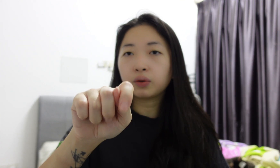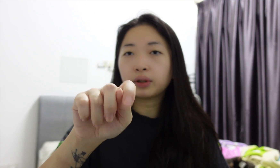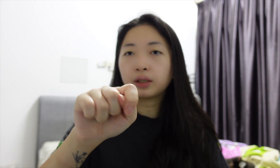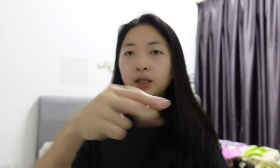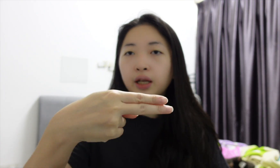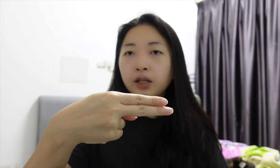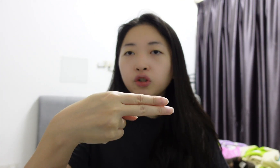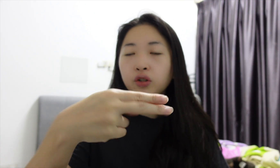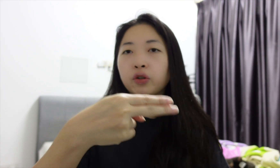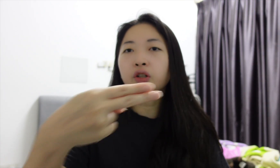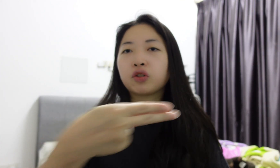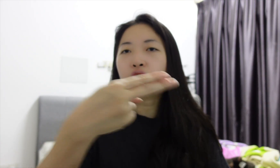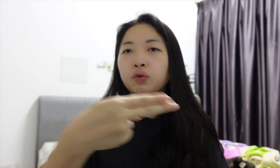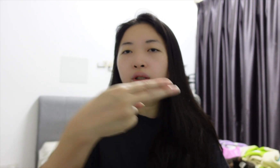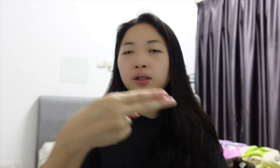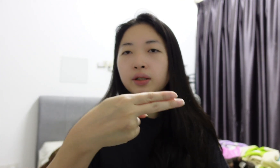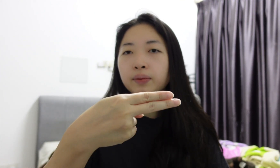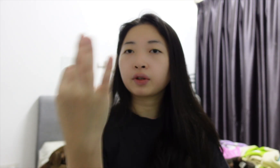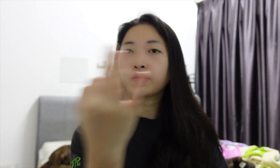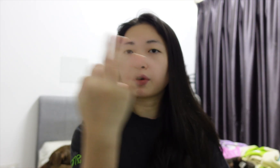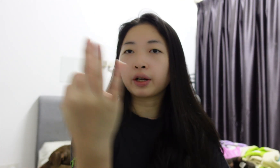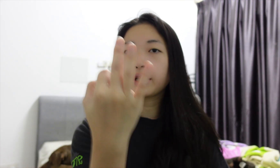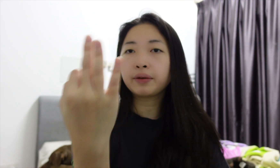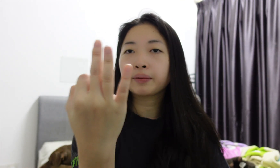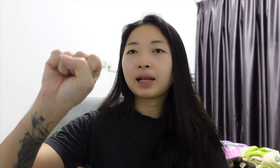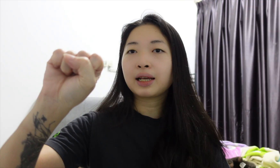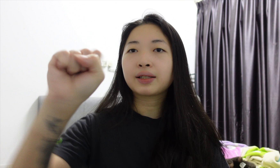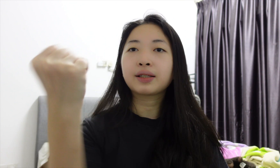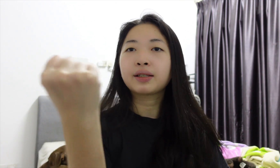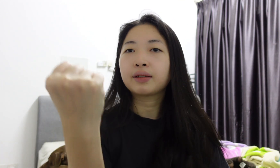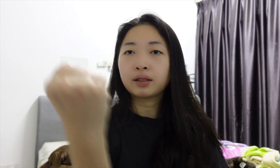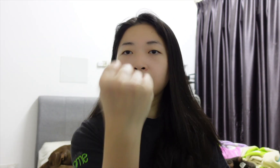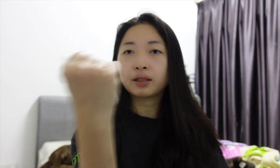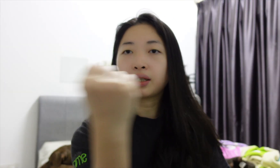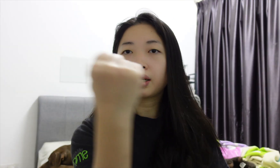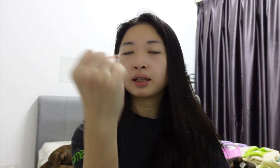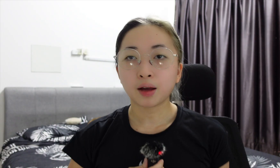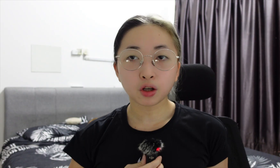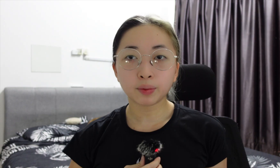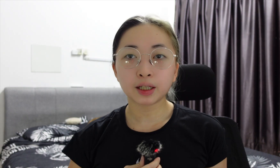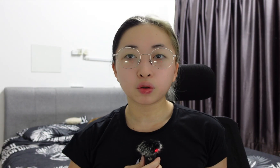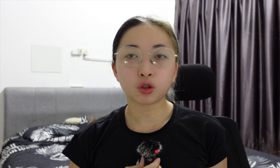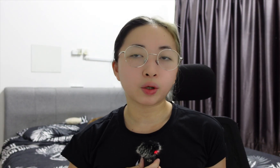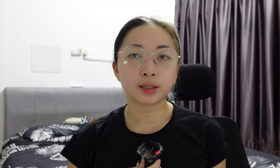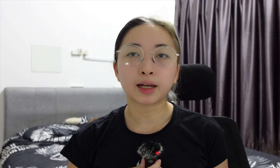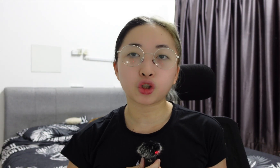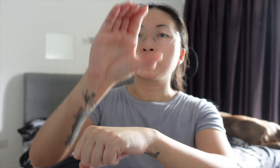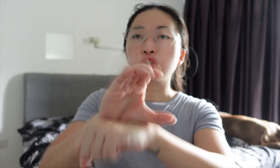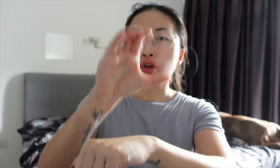a TH. You can just do this. Friday. S, Saturday. Other commonly used words like church with the